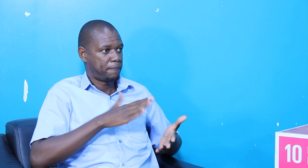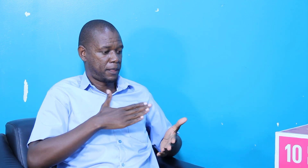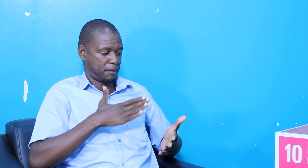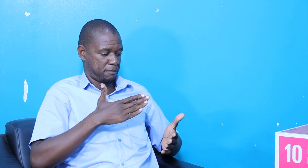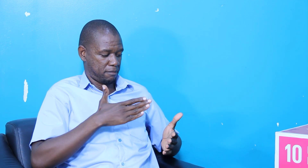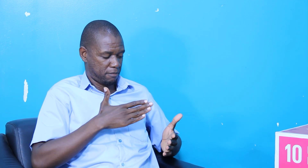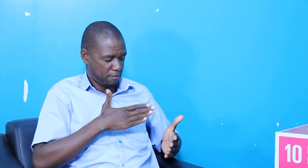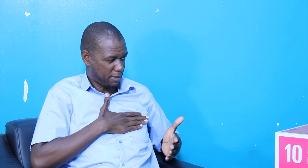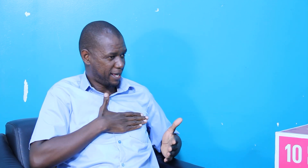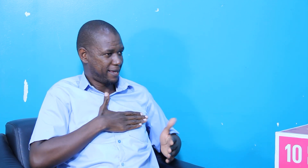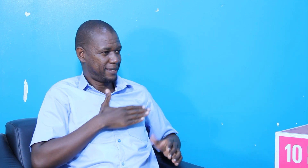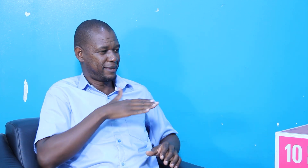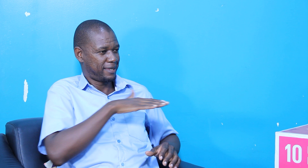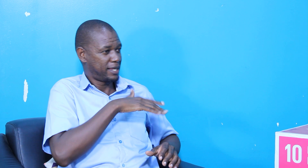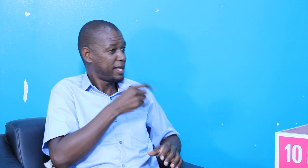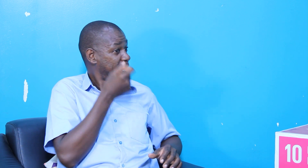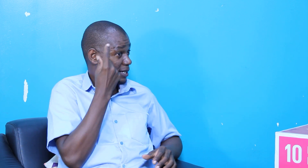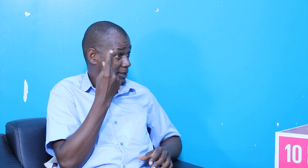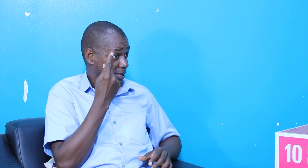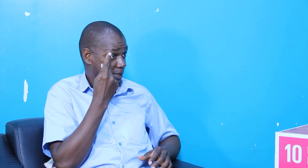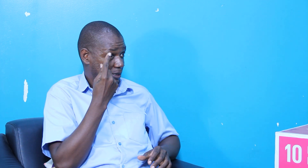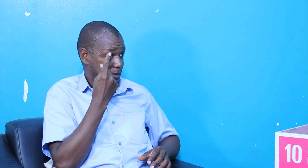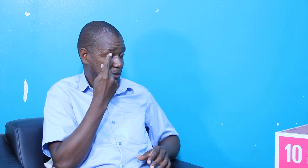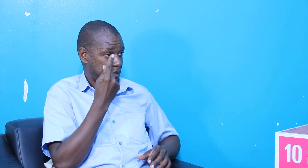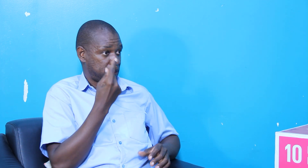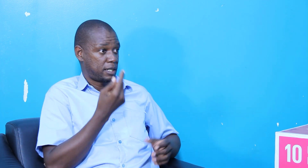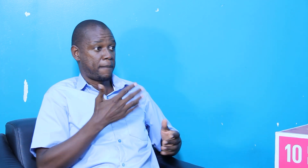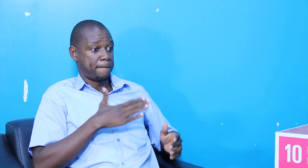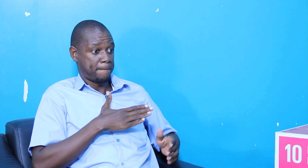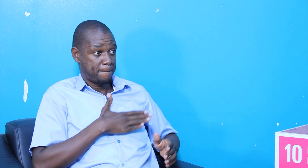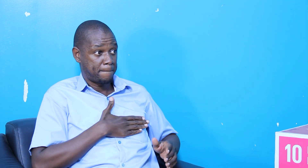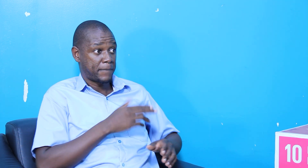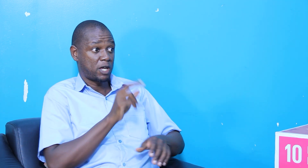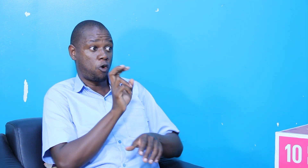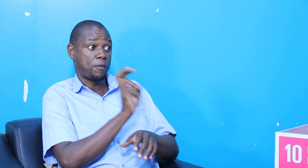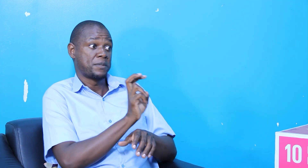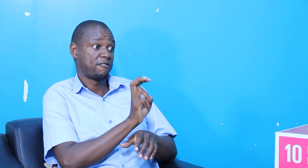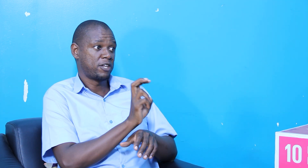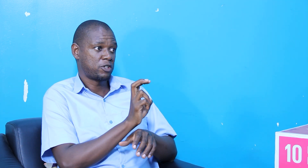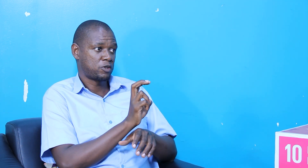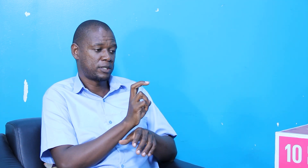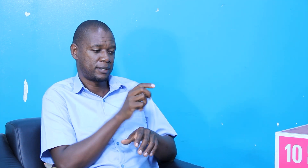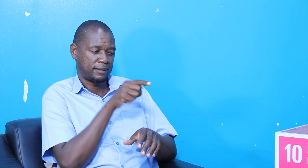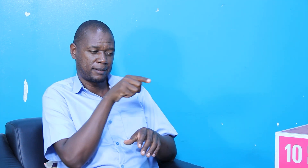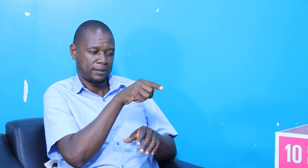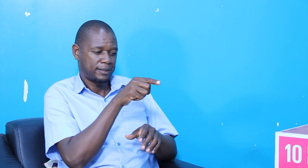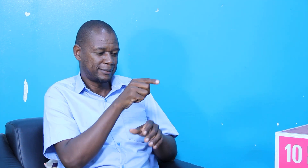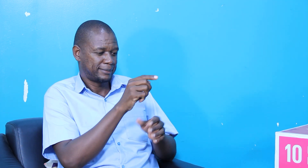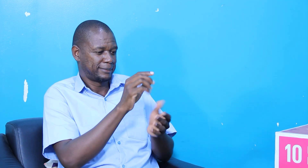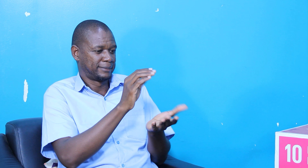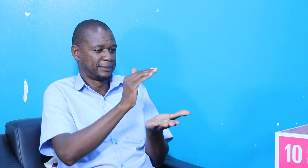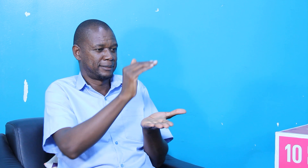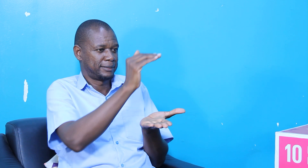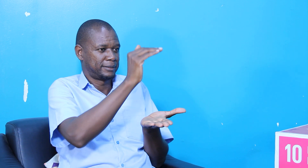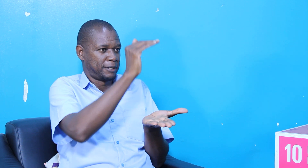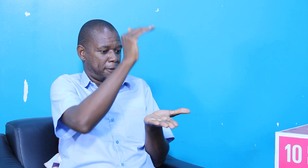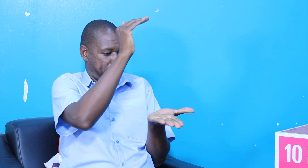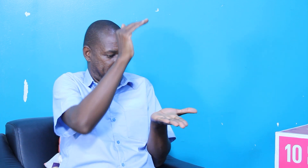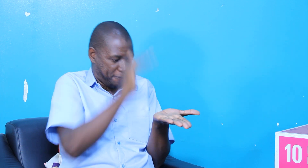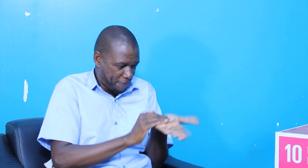that. Maybe I hand over to the government, because my area that I understand is on observing,